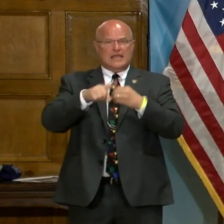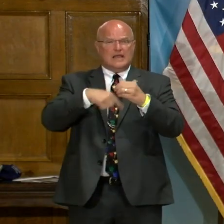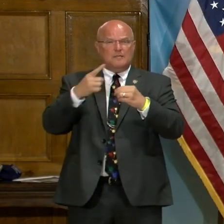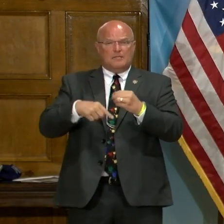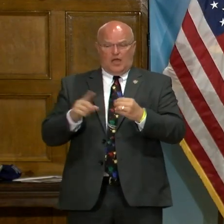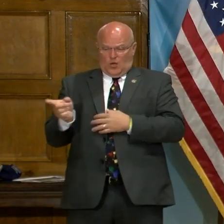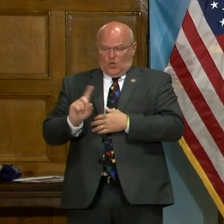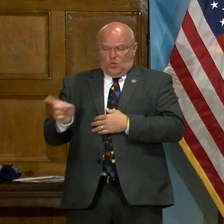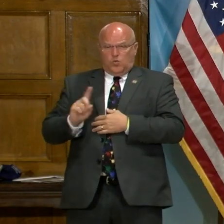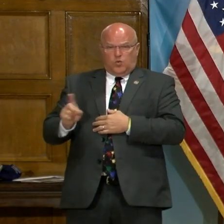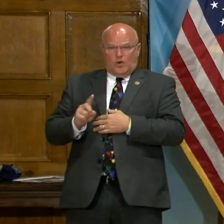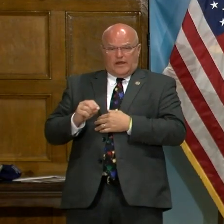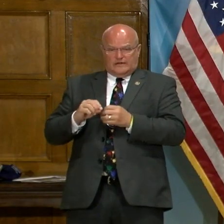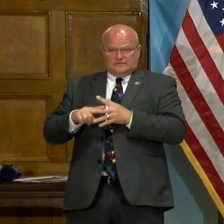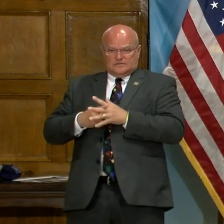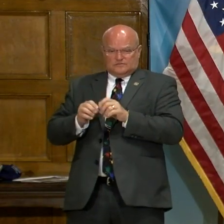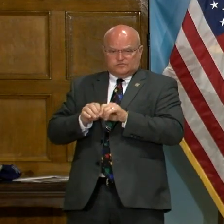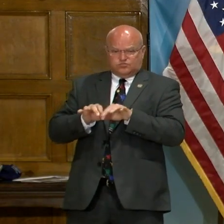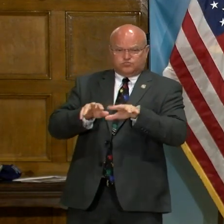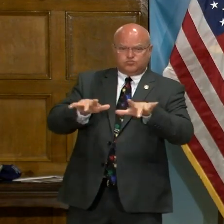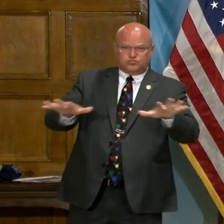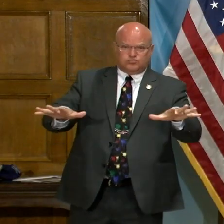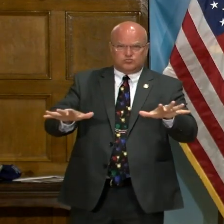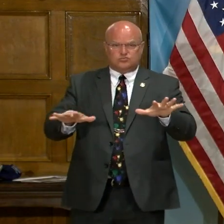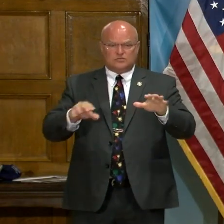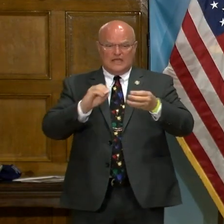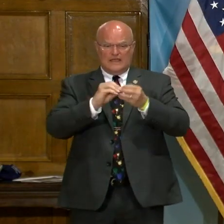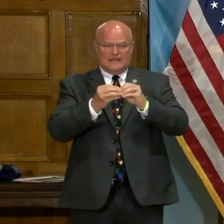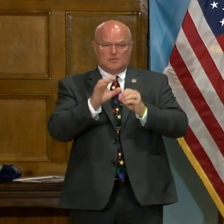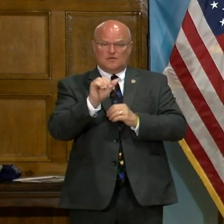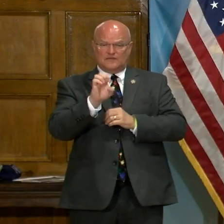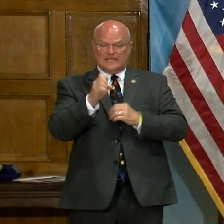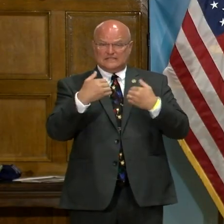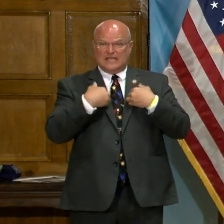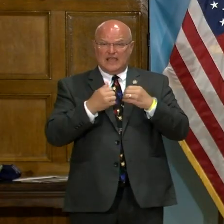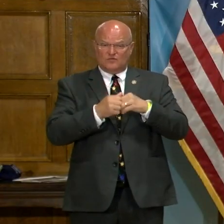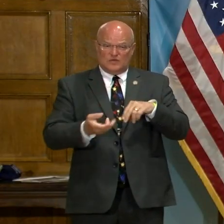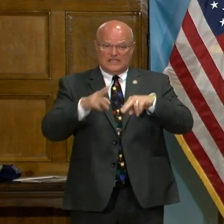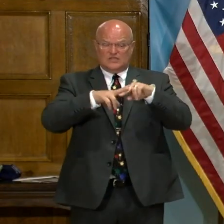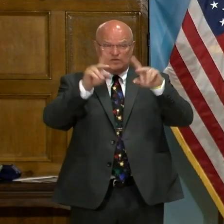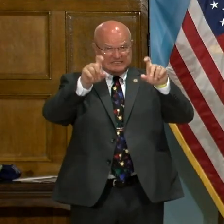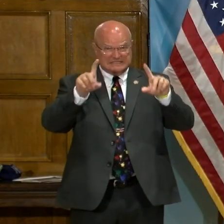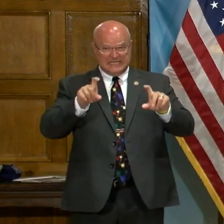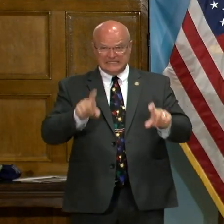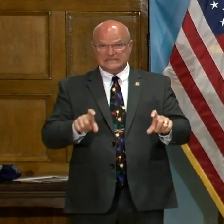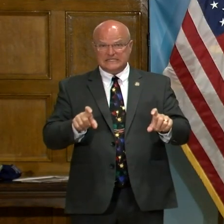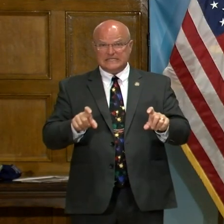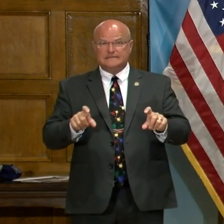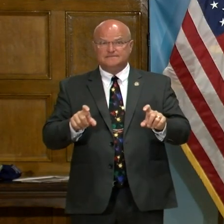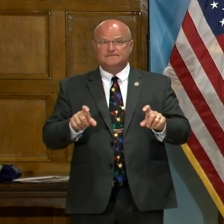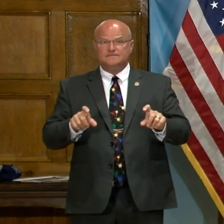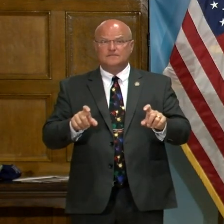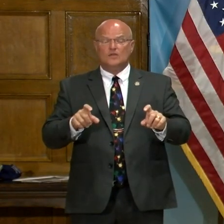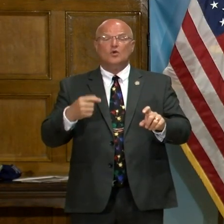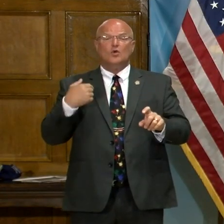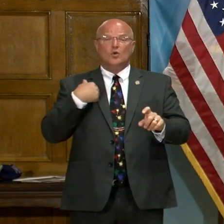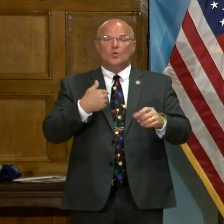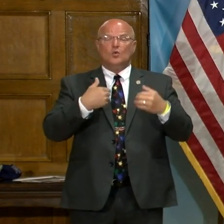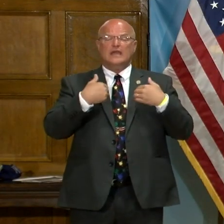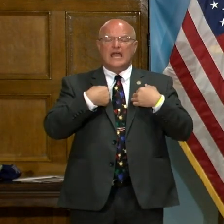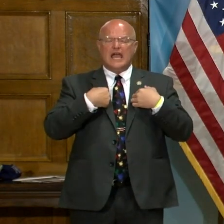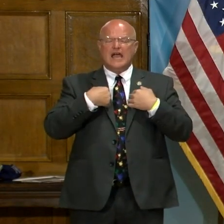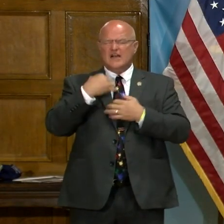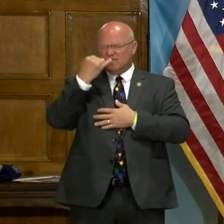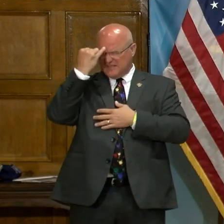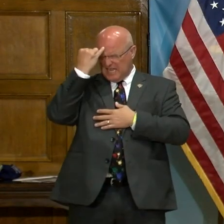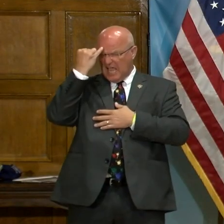the origins of it. And as we look at the number of cases that we have with the increased testing, we have an